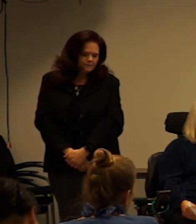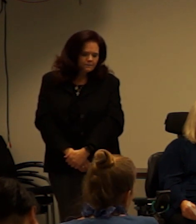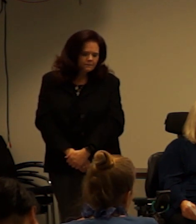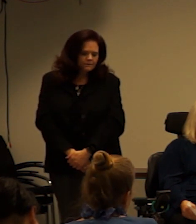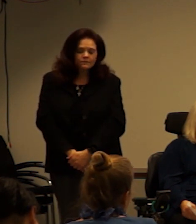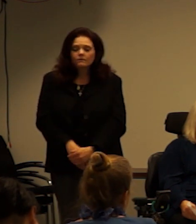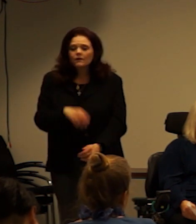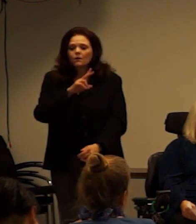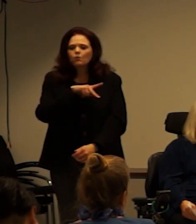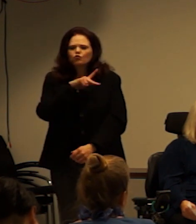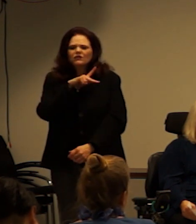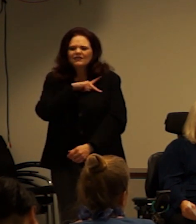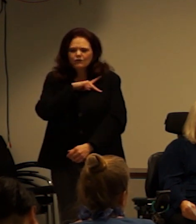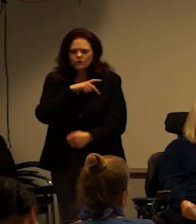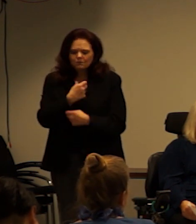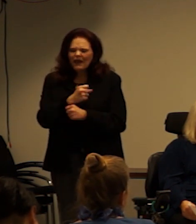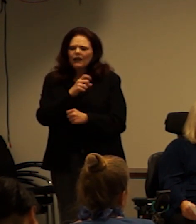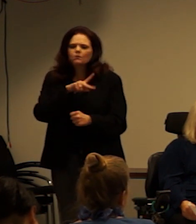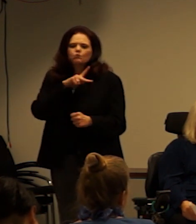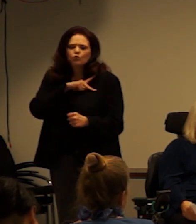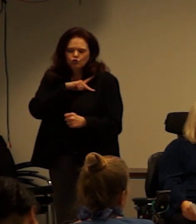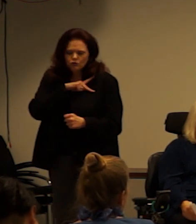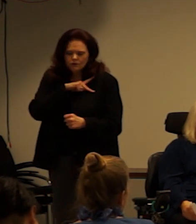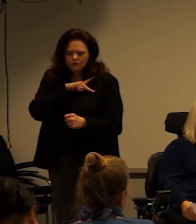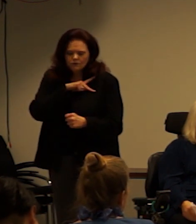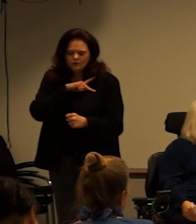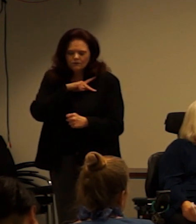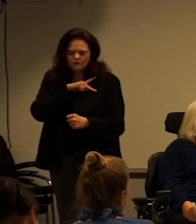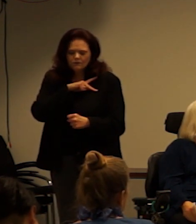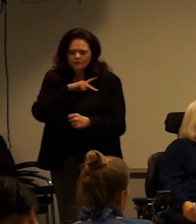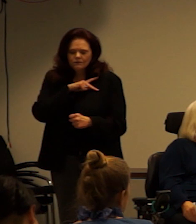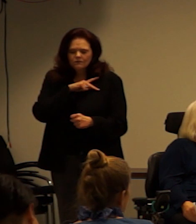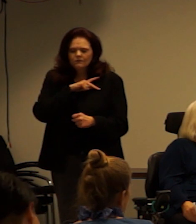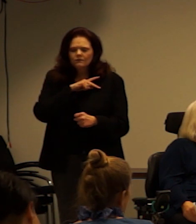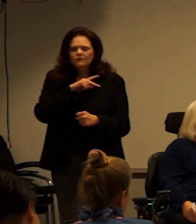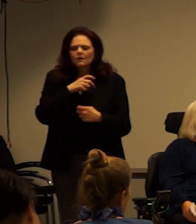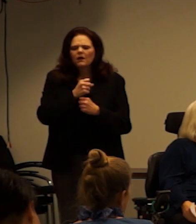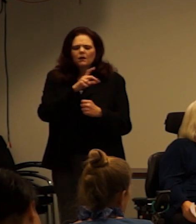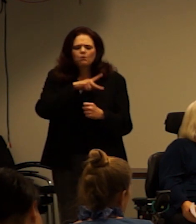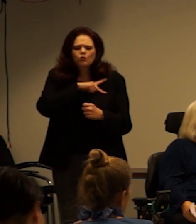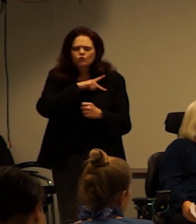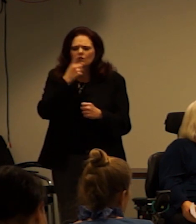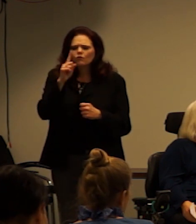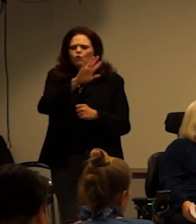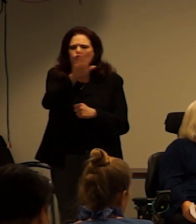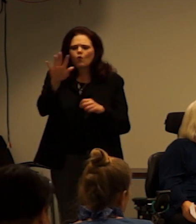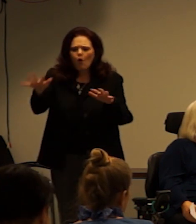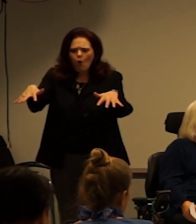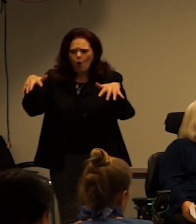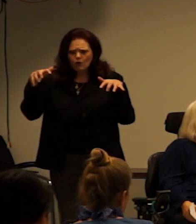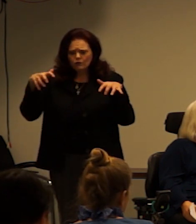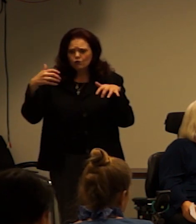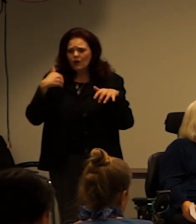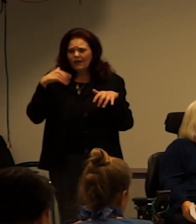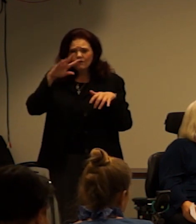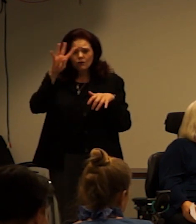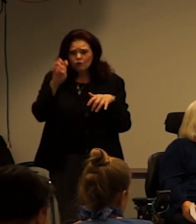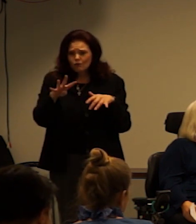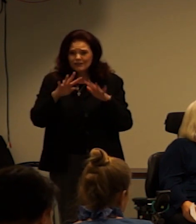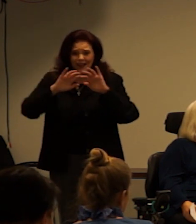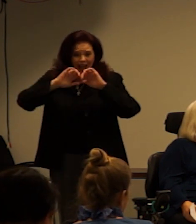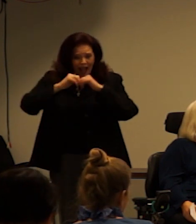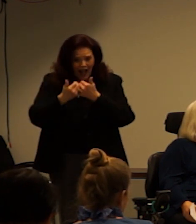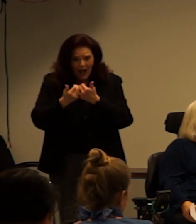Adaptation. Personalization. We've talked about that. Personalize it to your audience. Feel free. If you have questions about how to do that,